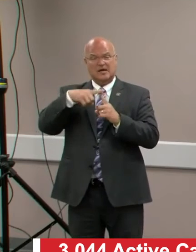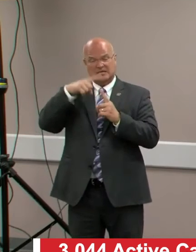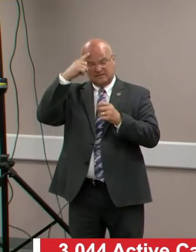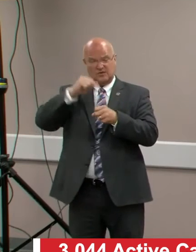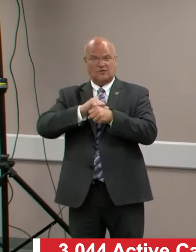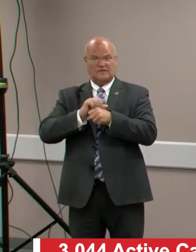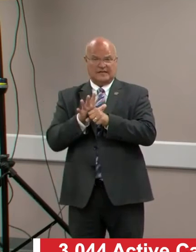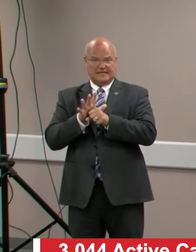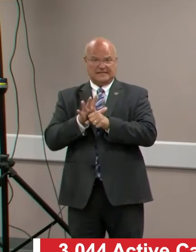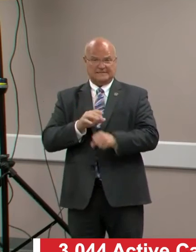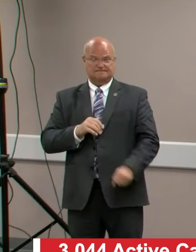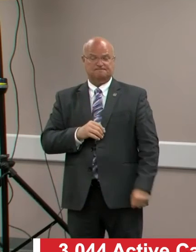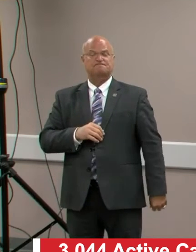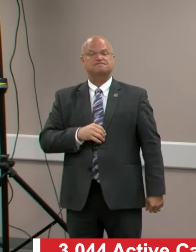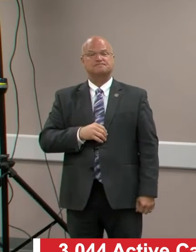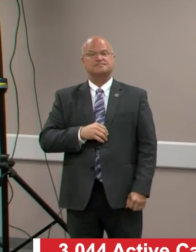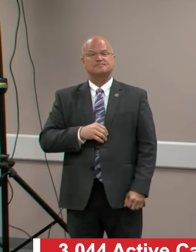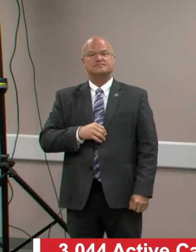for COVID-19.